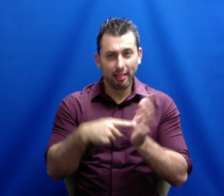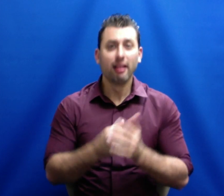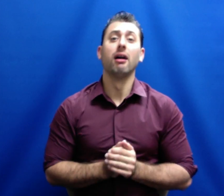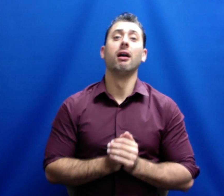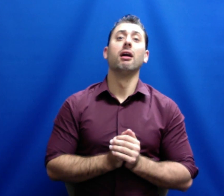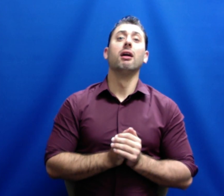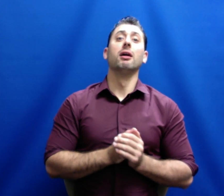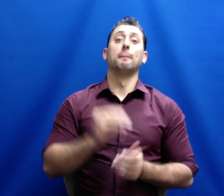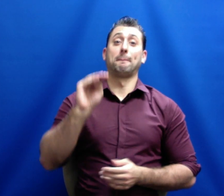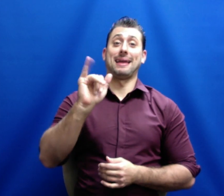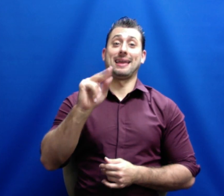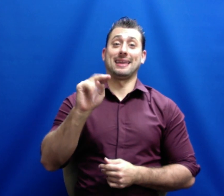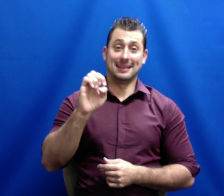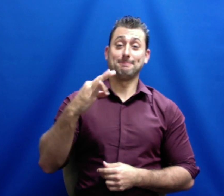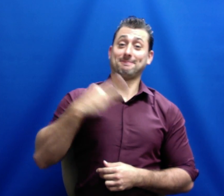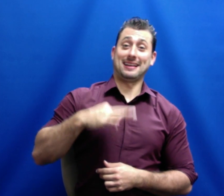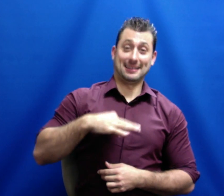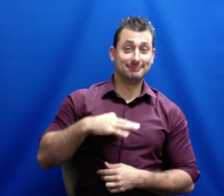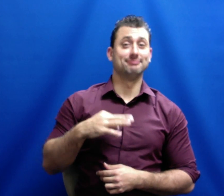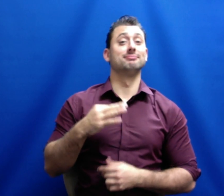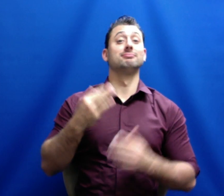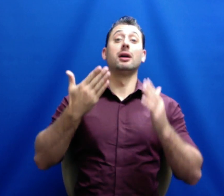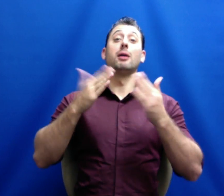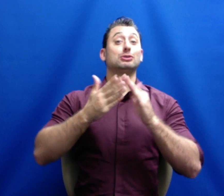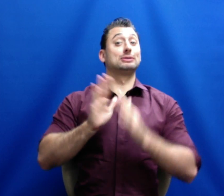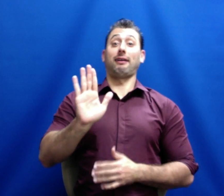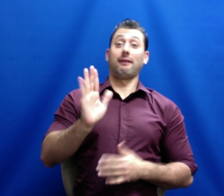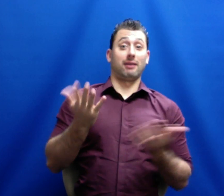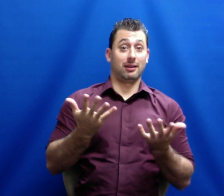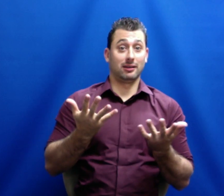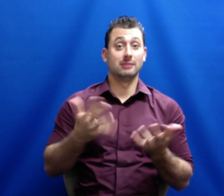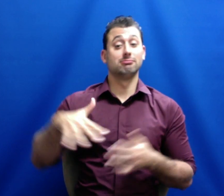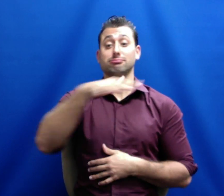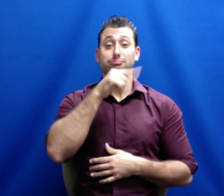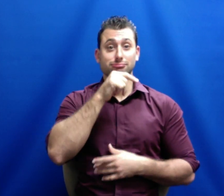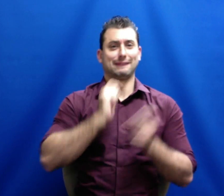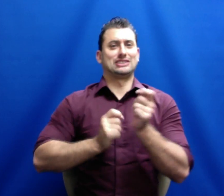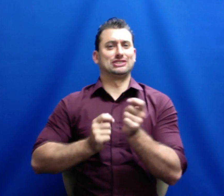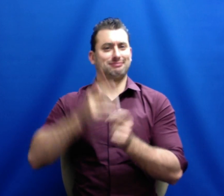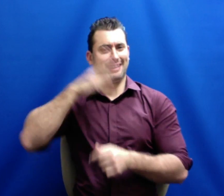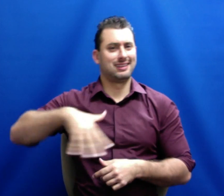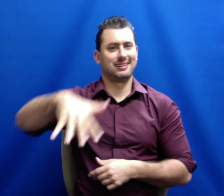examples. Let's look at Maine. The community in Maine is one of strong fisherman